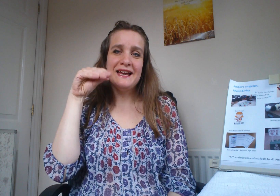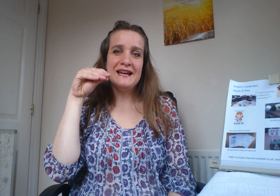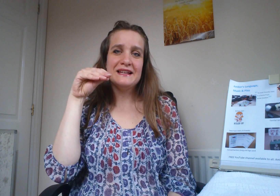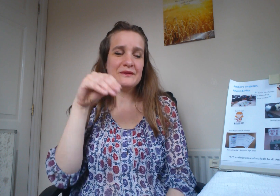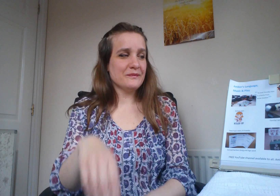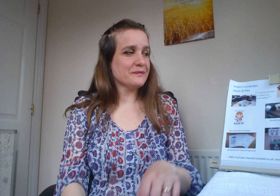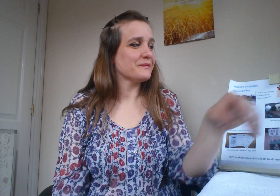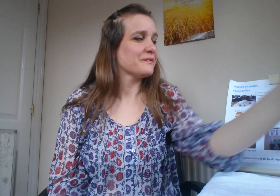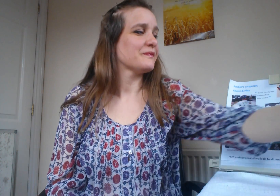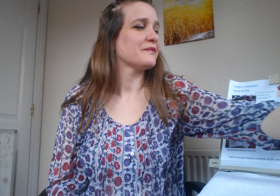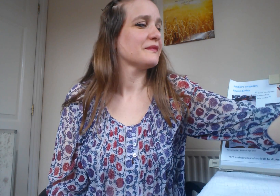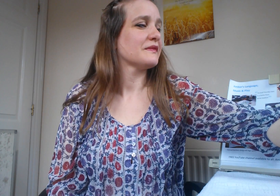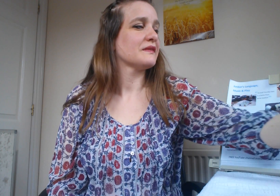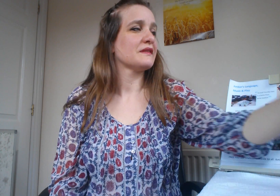canard.